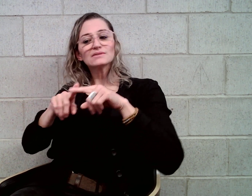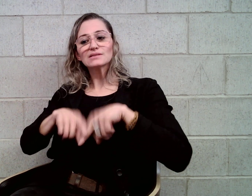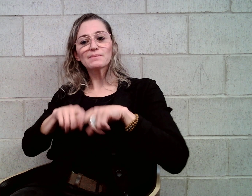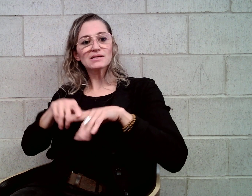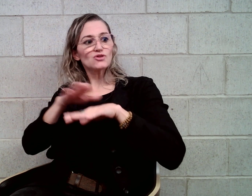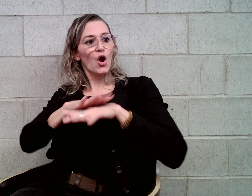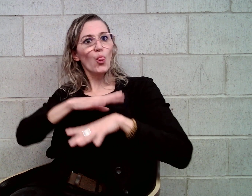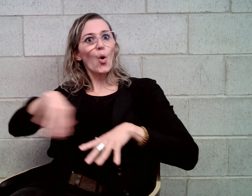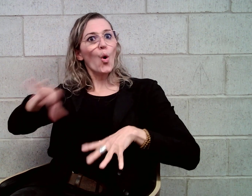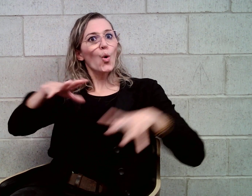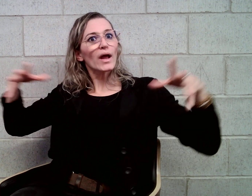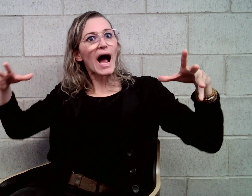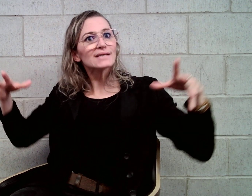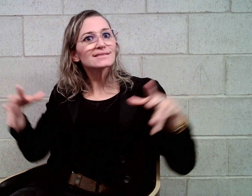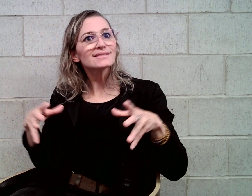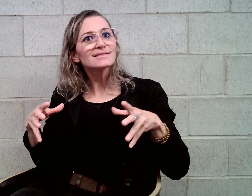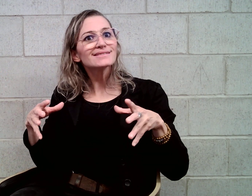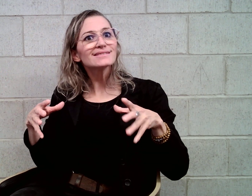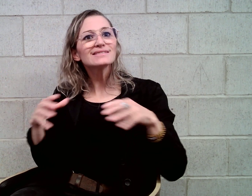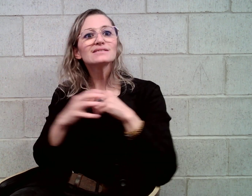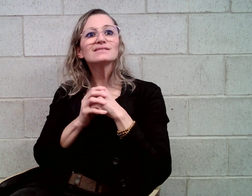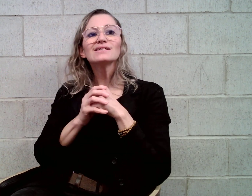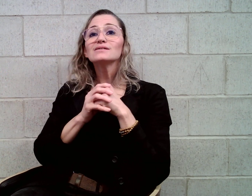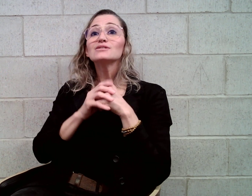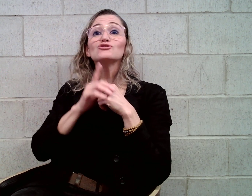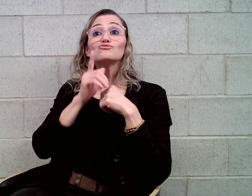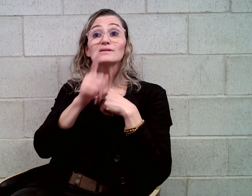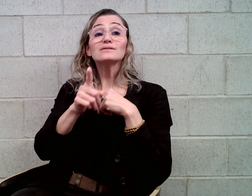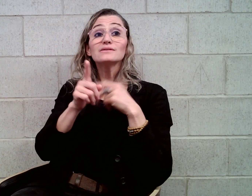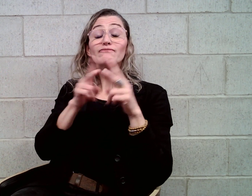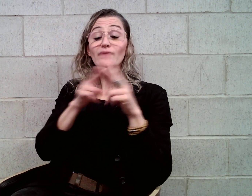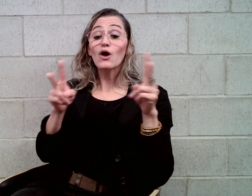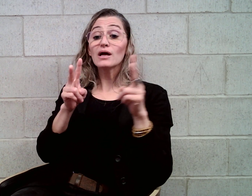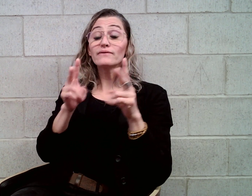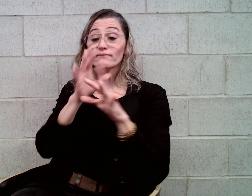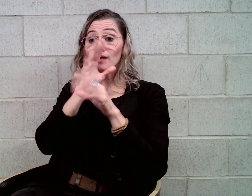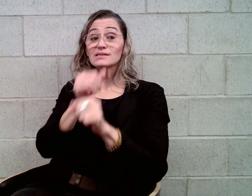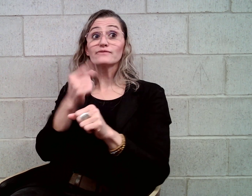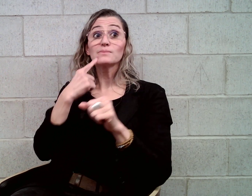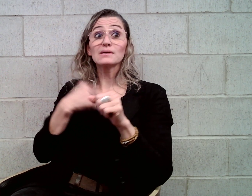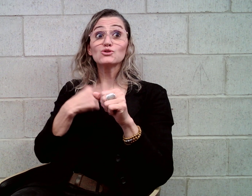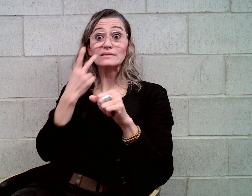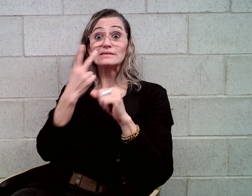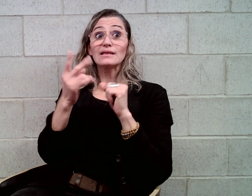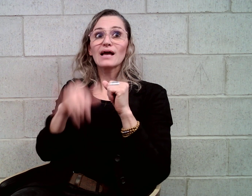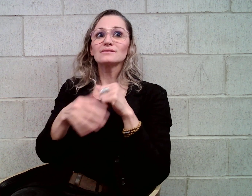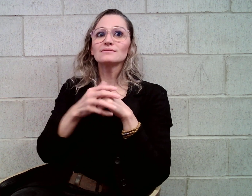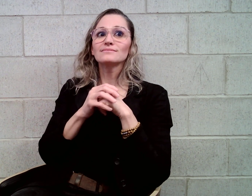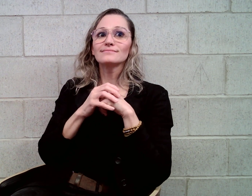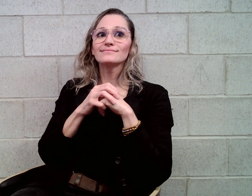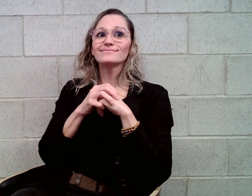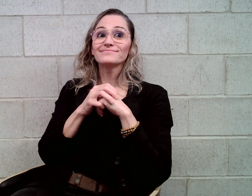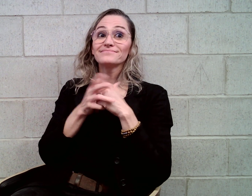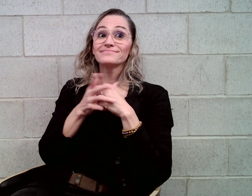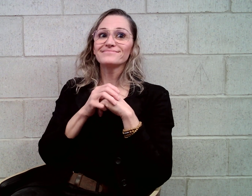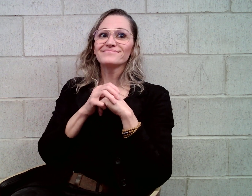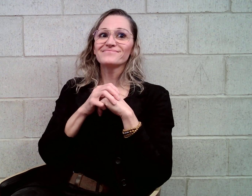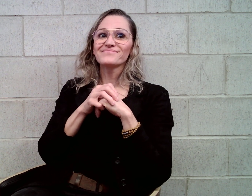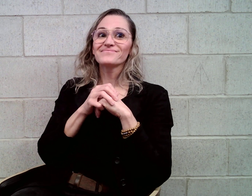possible meanings are expressed depend on who's saying them, how they're saying them, the relationships that have been forged within this group.